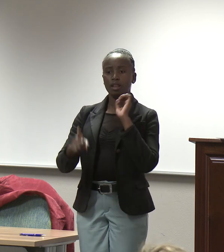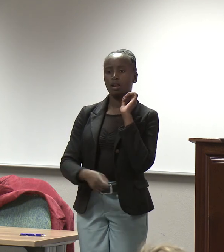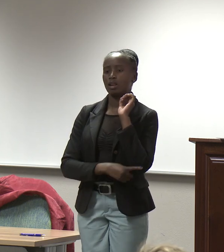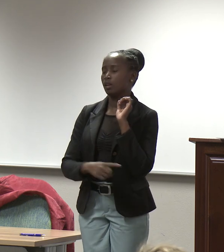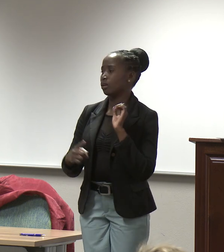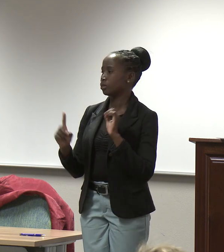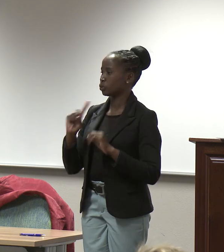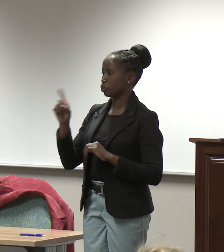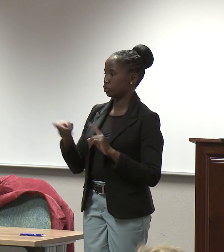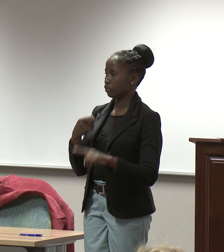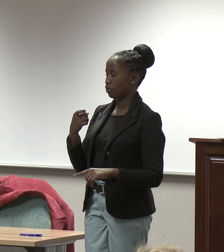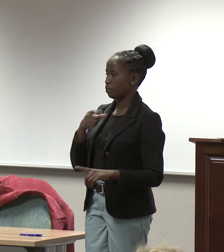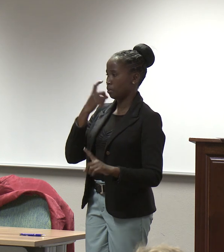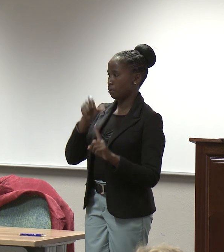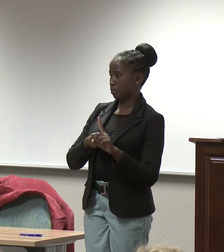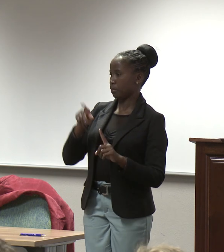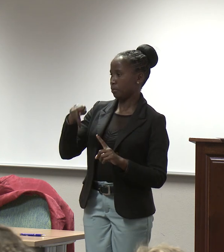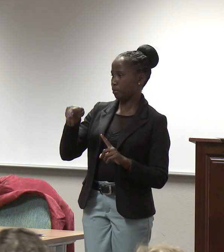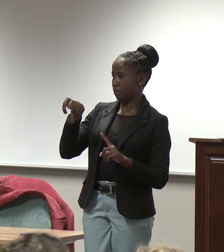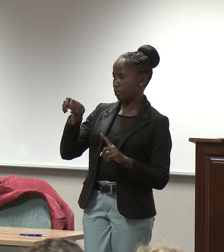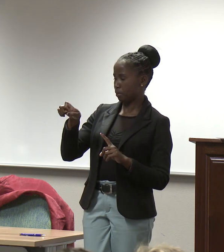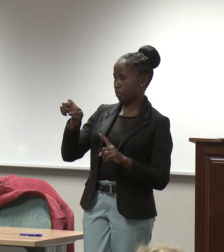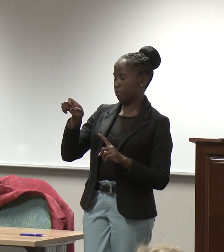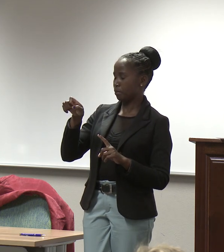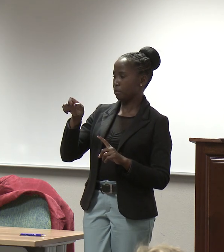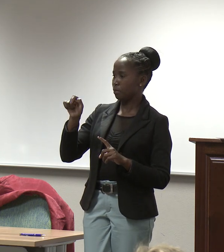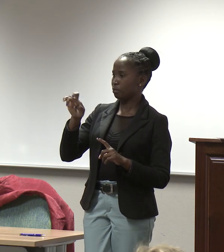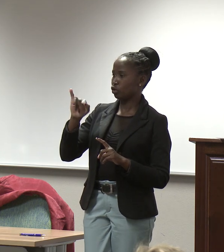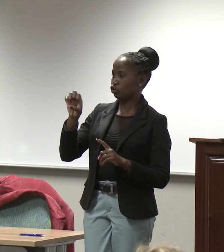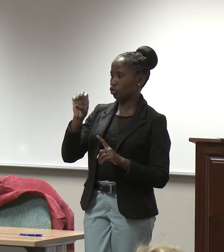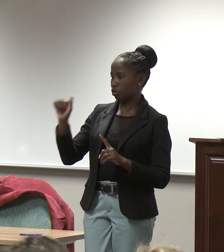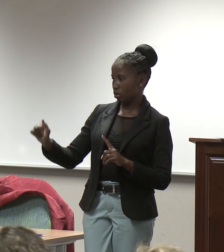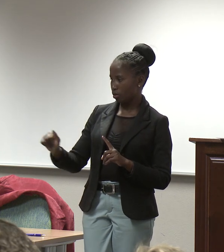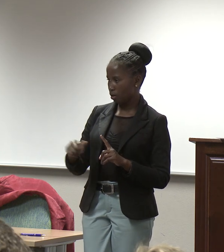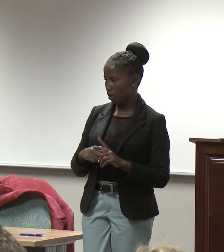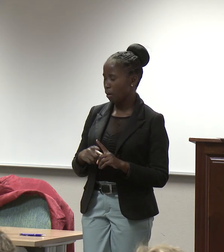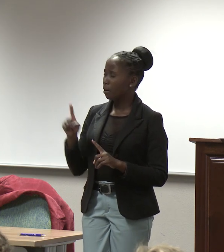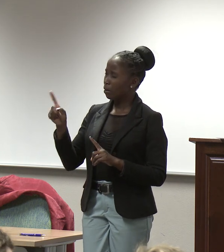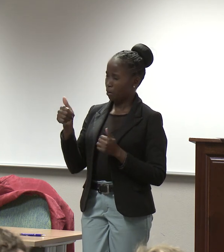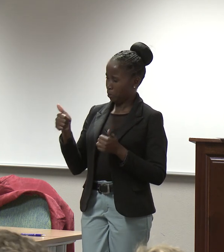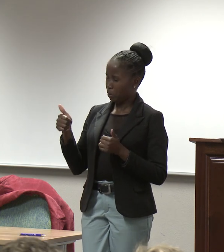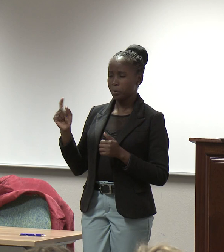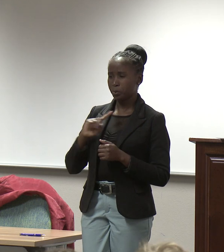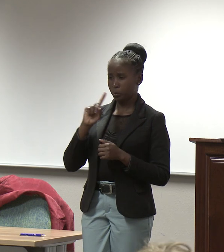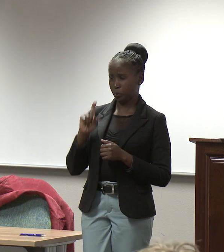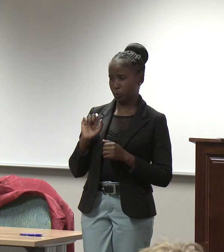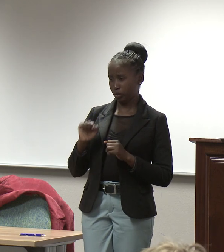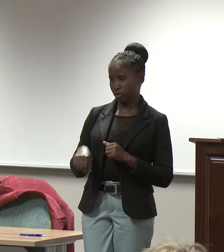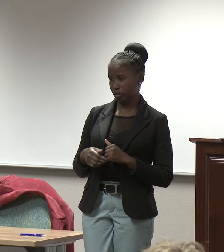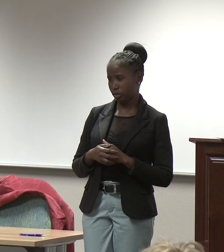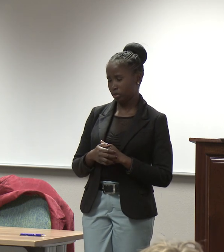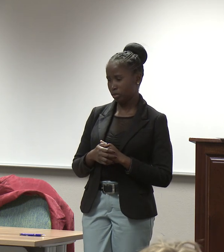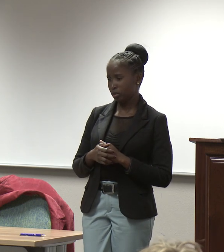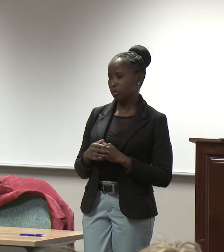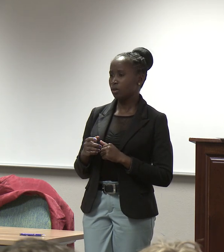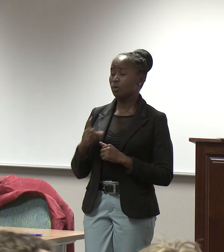tank. Well, I think you are right. I mean, the question is a good question. You know, we should